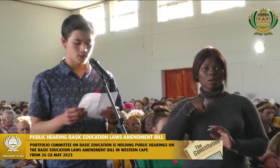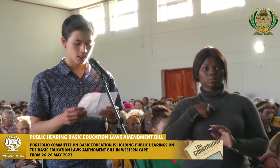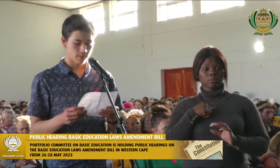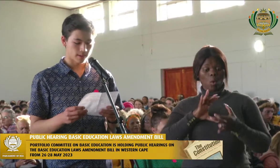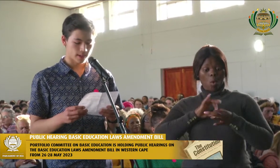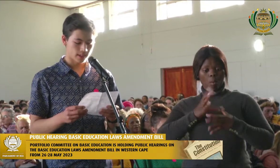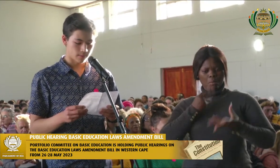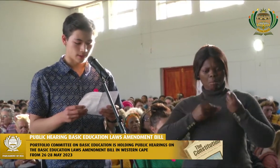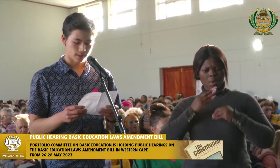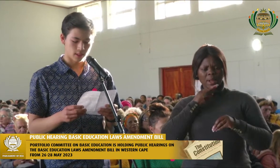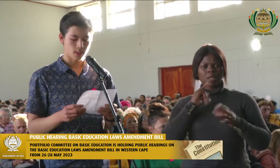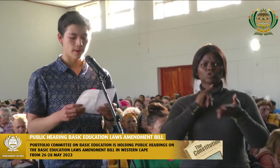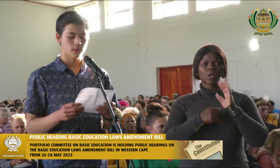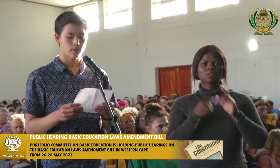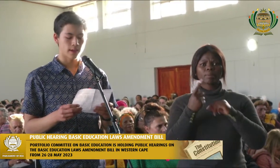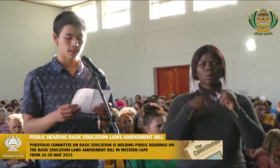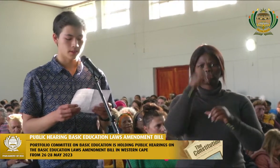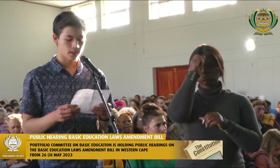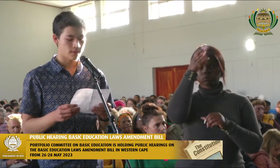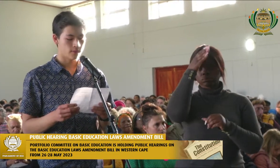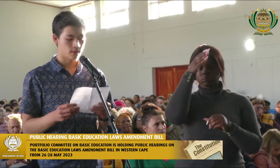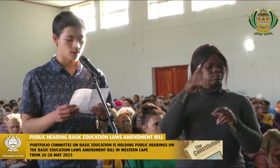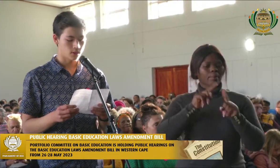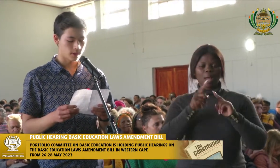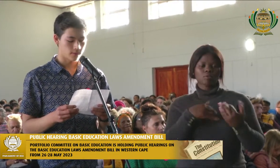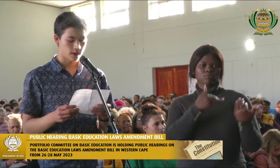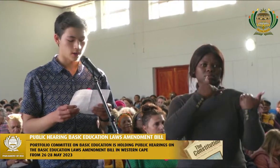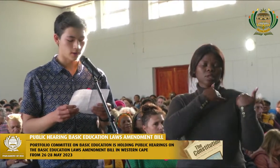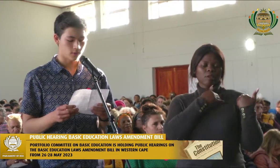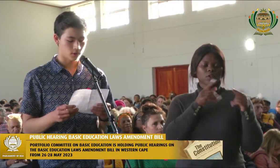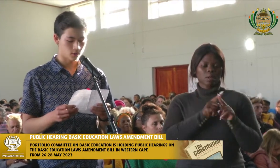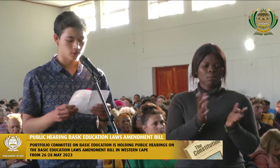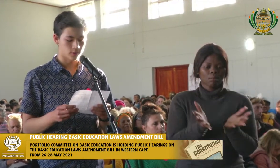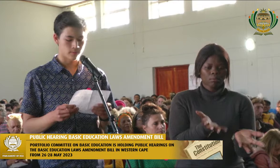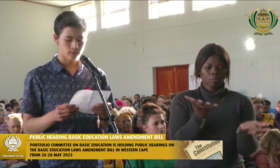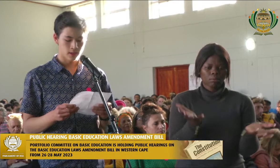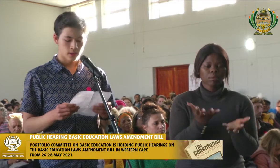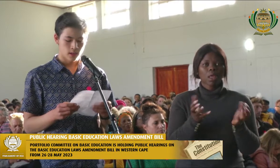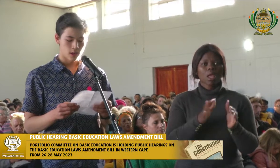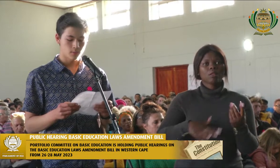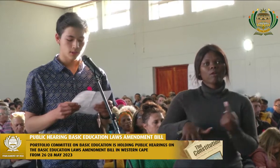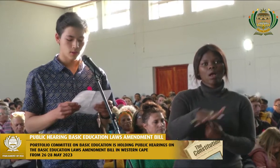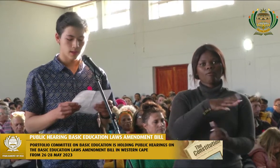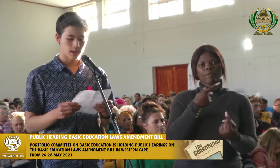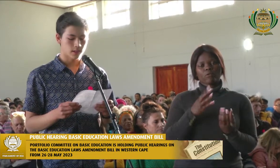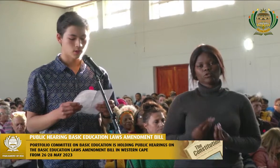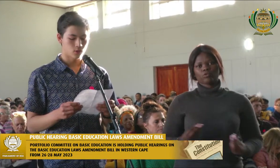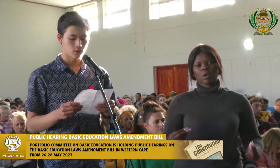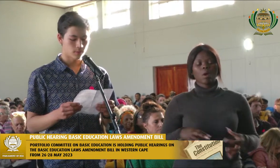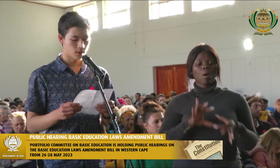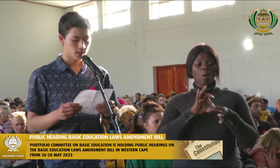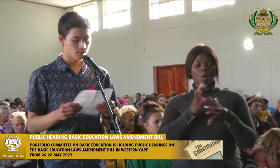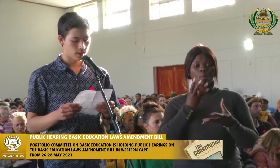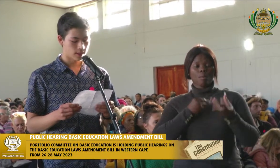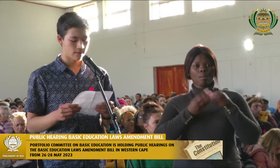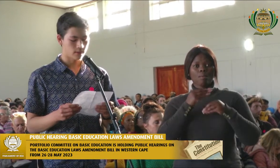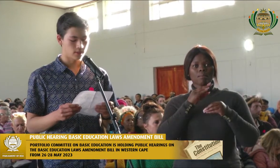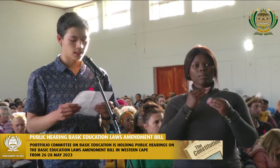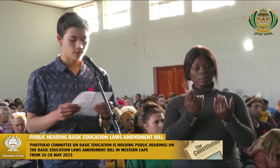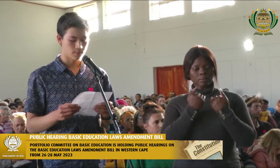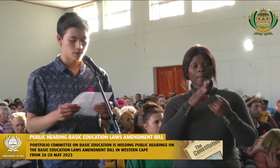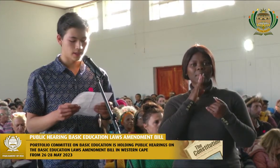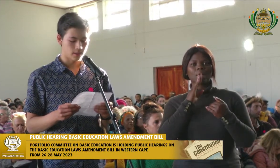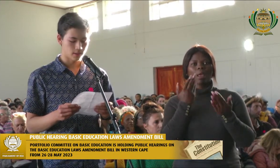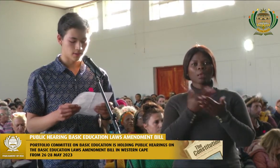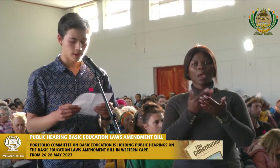Homeschooling isn't just about academics. It's about creating a safe and nurturing environment for children. Homeschooling lets children blossom without having